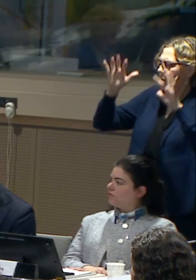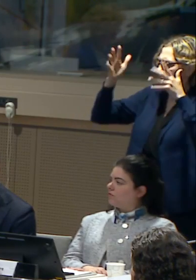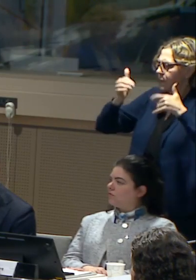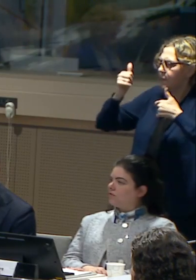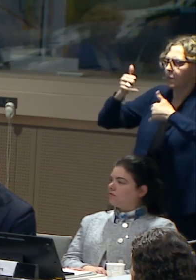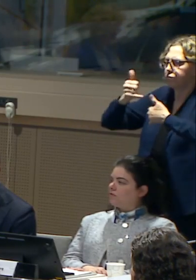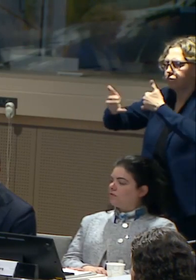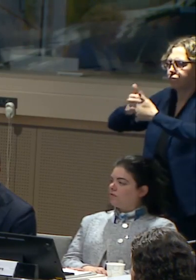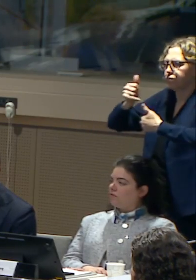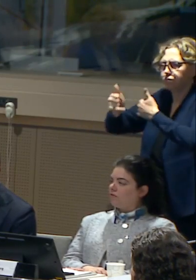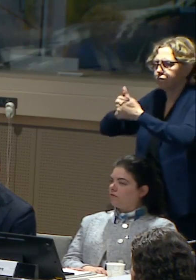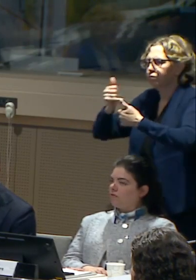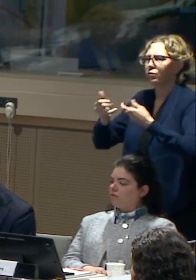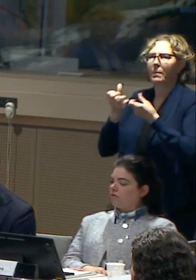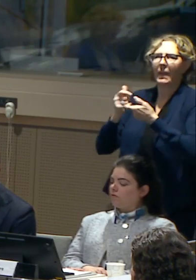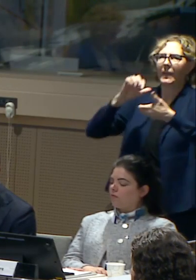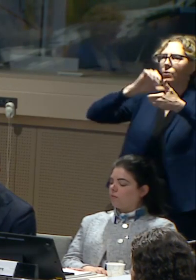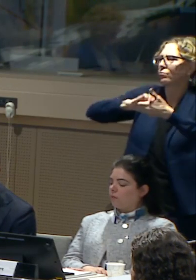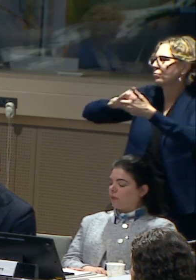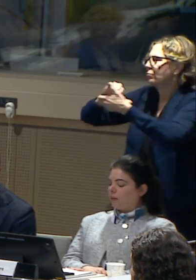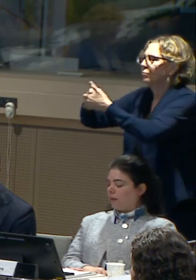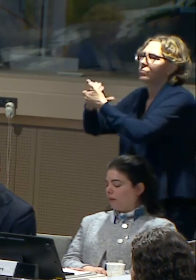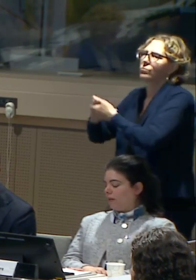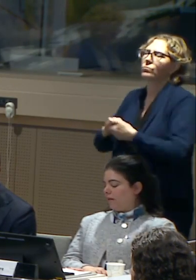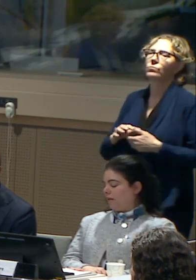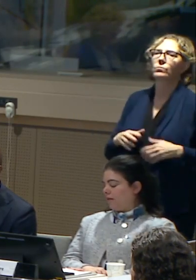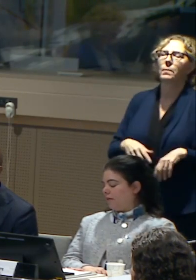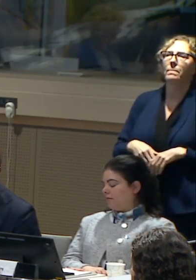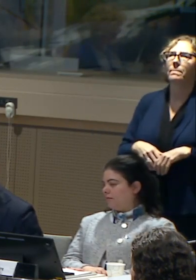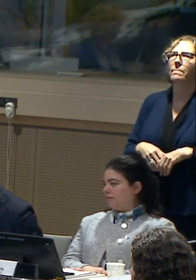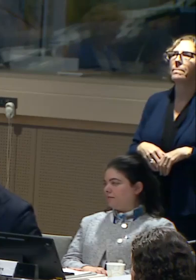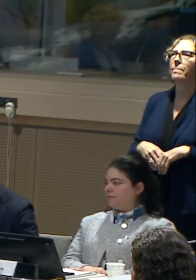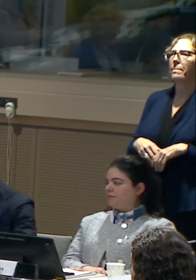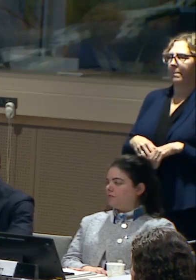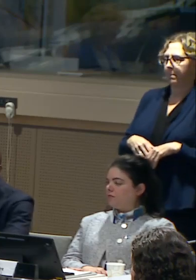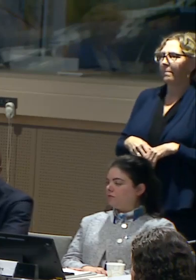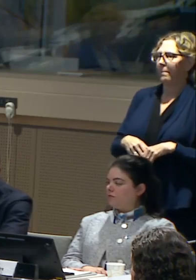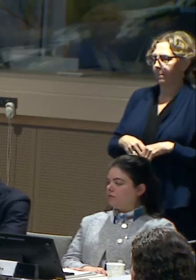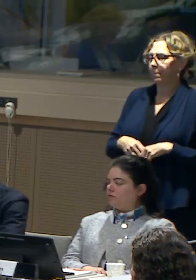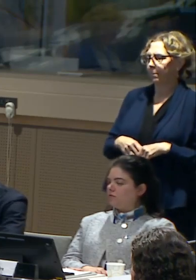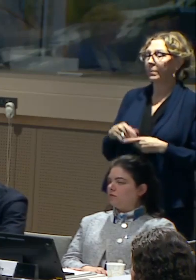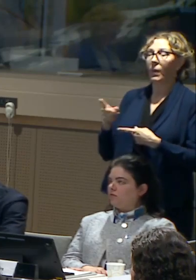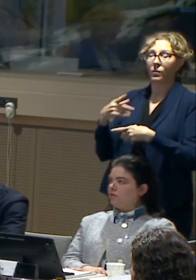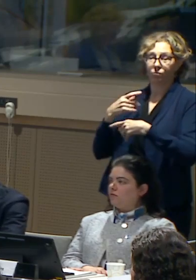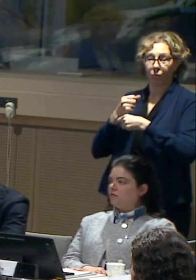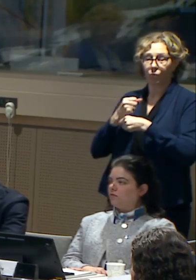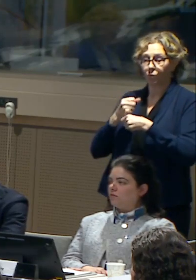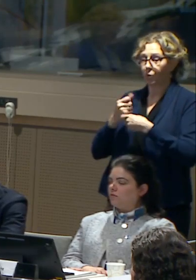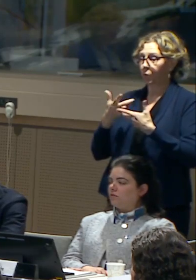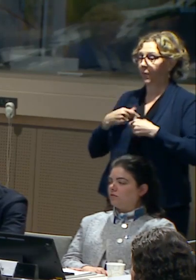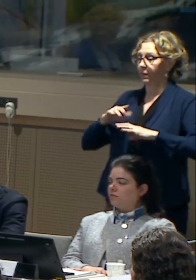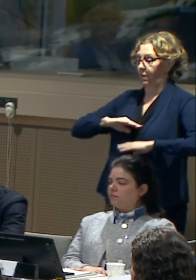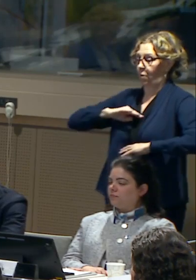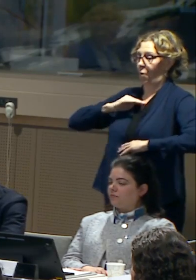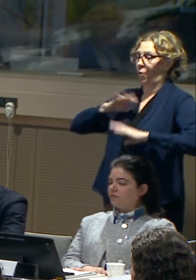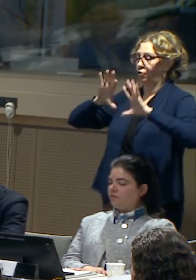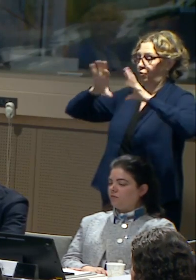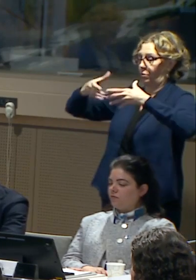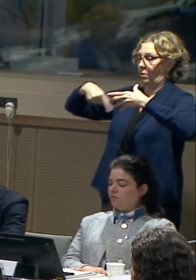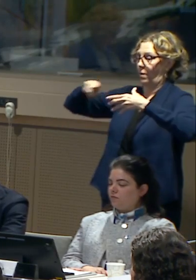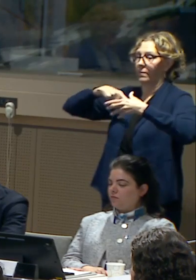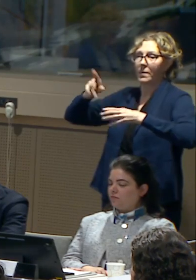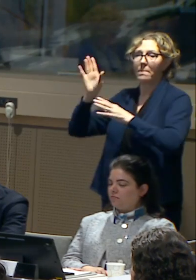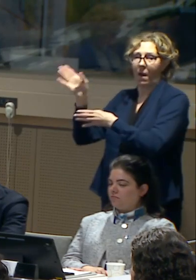professional affiliations, including with the American College of Healthcare Executives, chairperson of the National Council of Older Persons of the Bahamas, and like